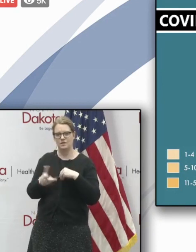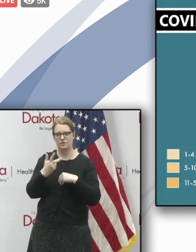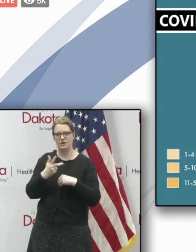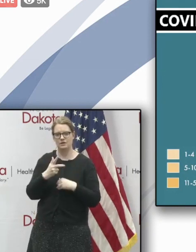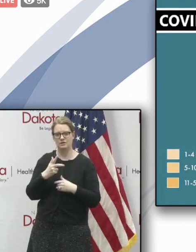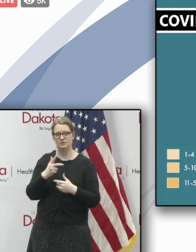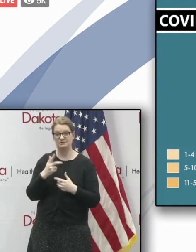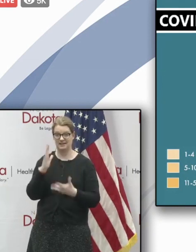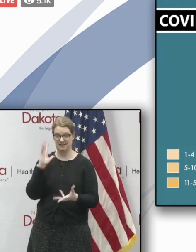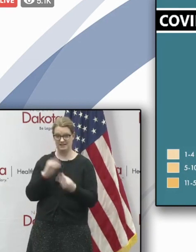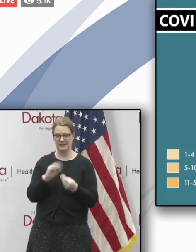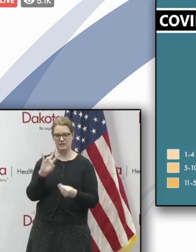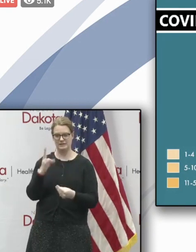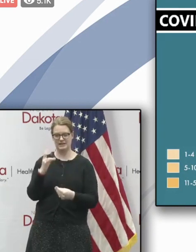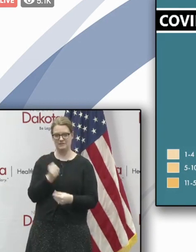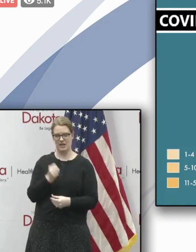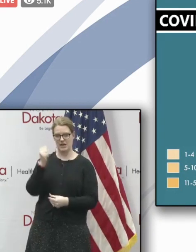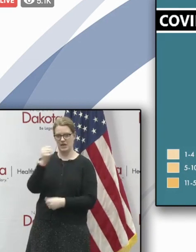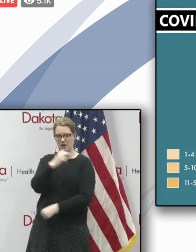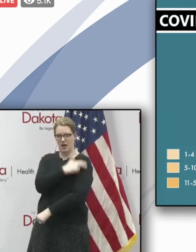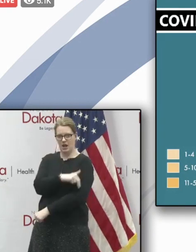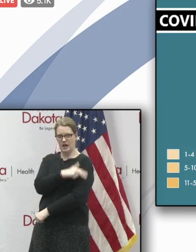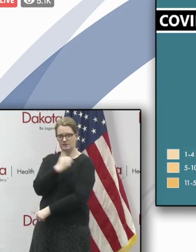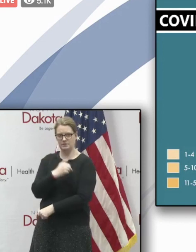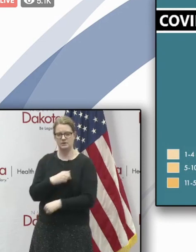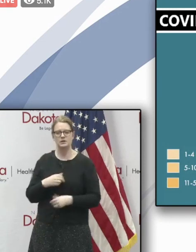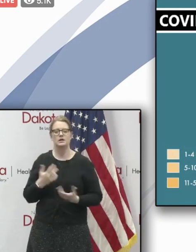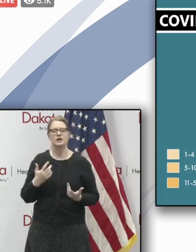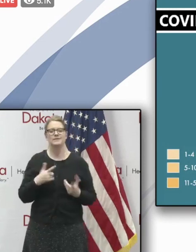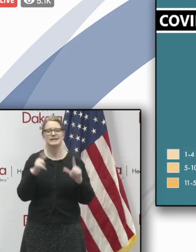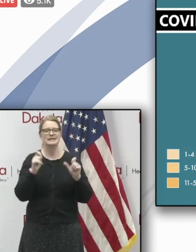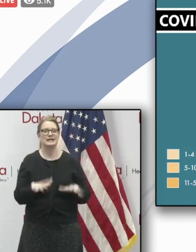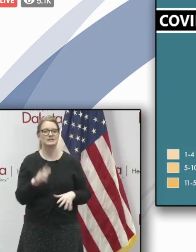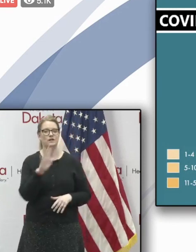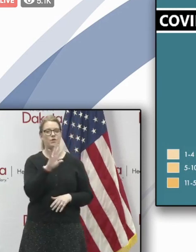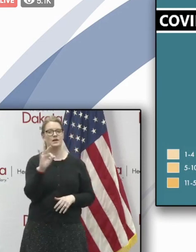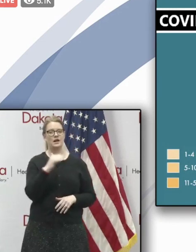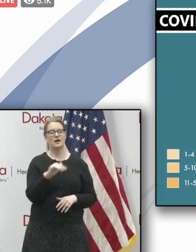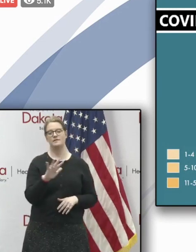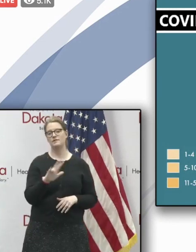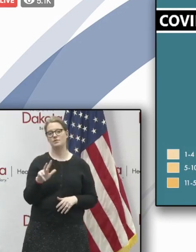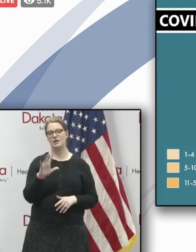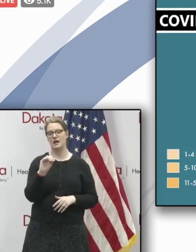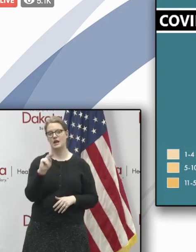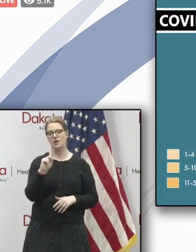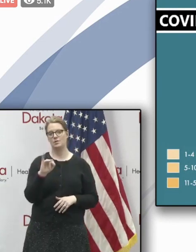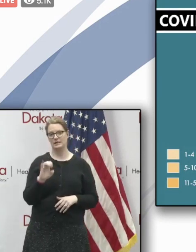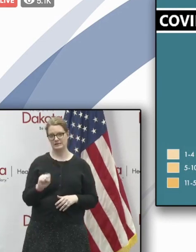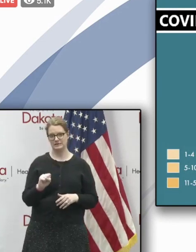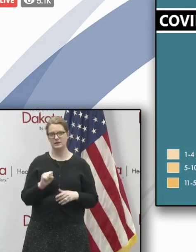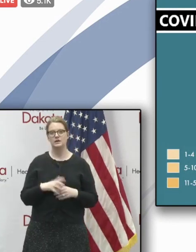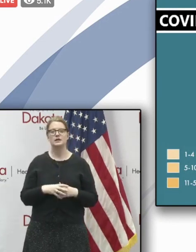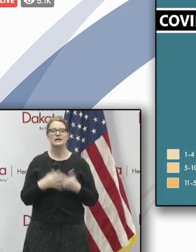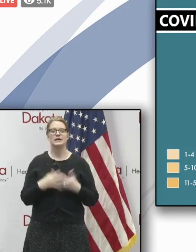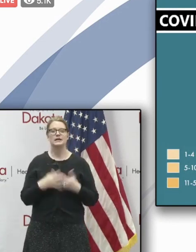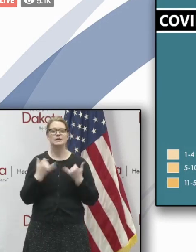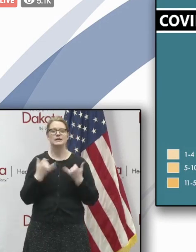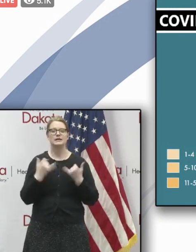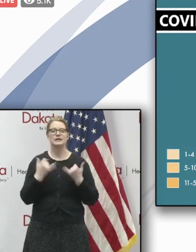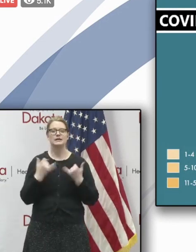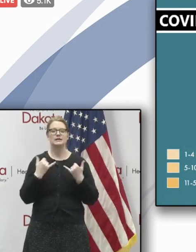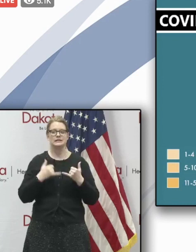7 hospitalized. And we've received tests from 49 of 53 counties. And today we're adding a